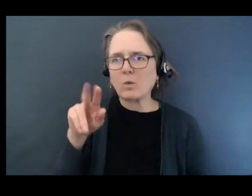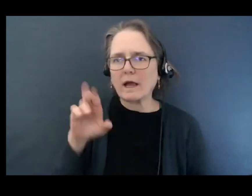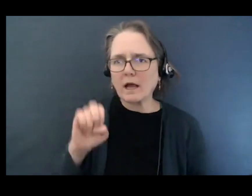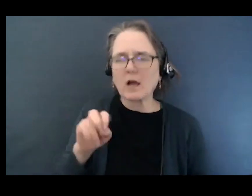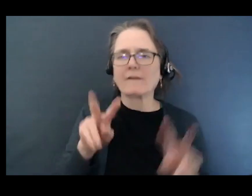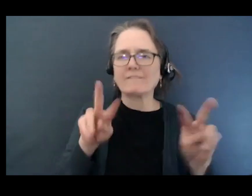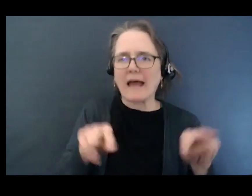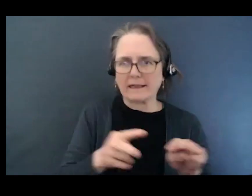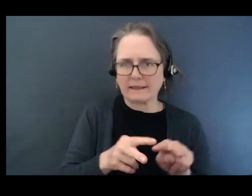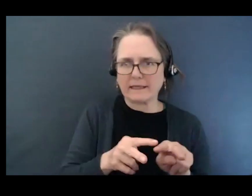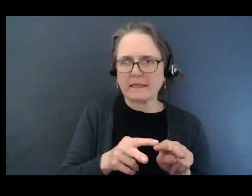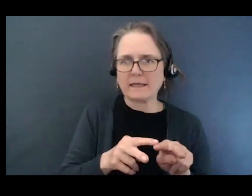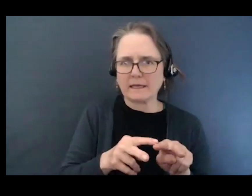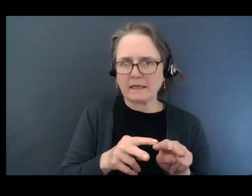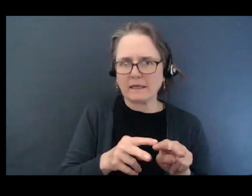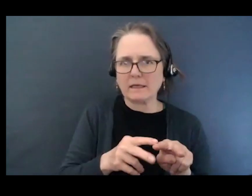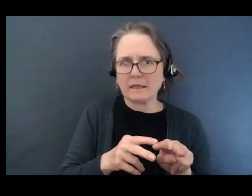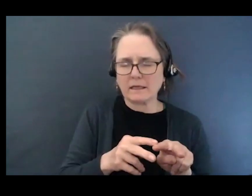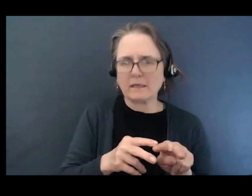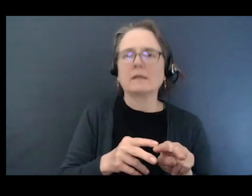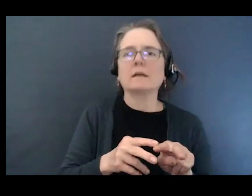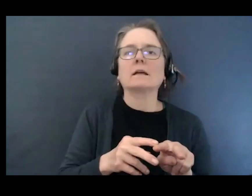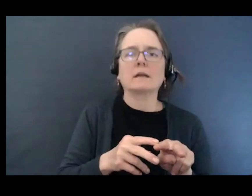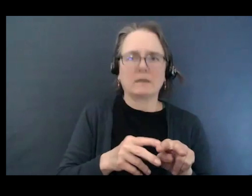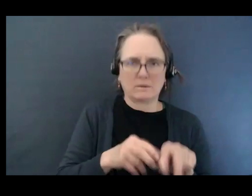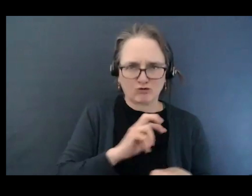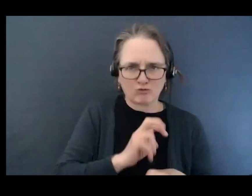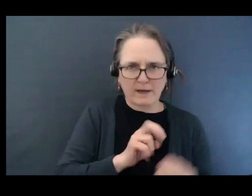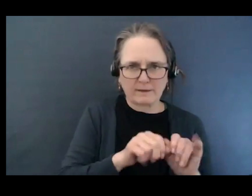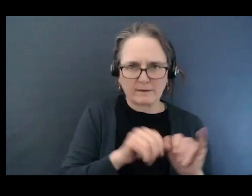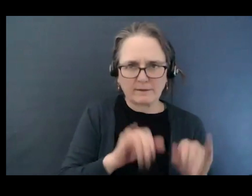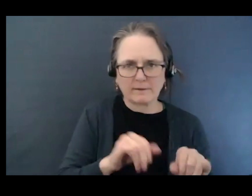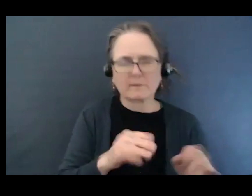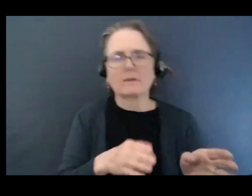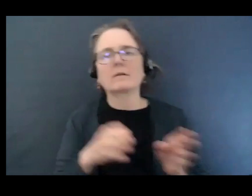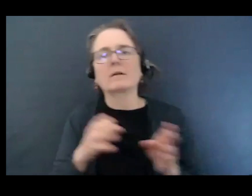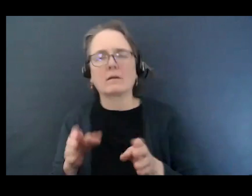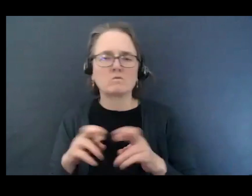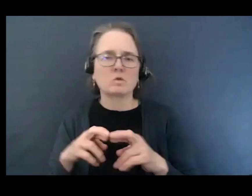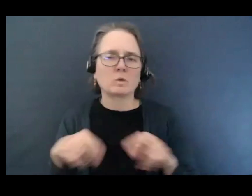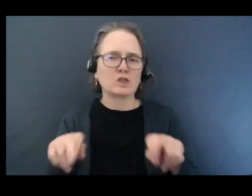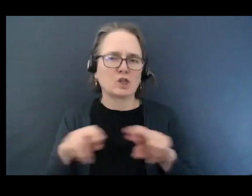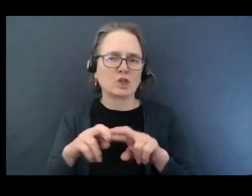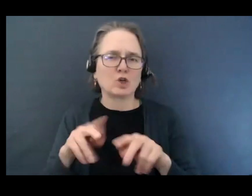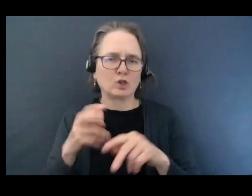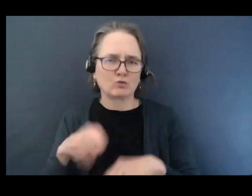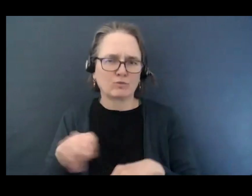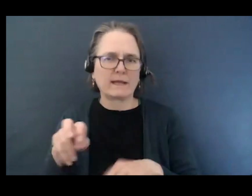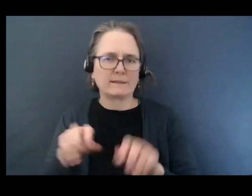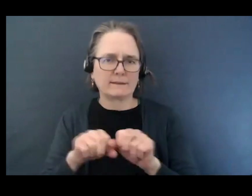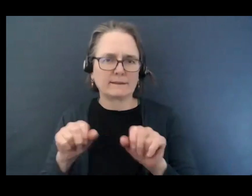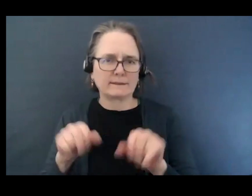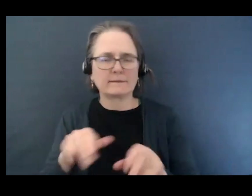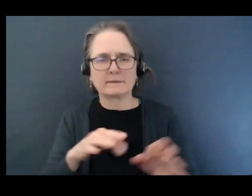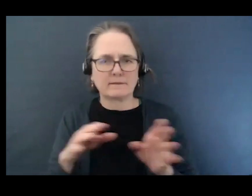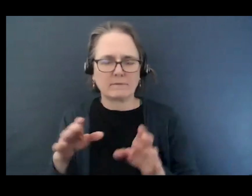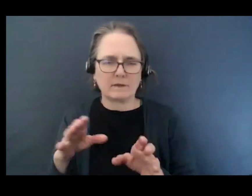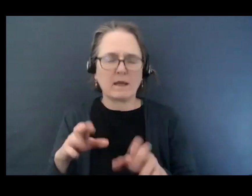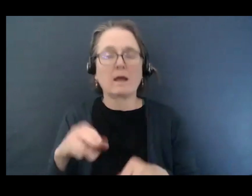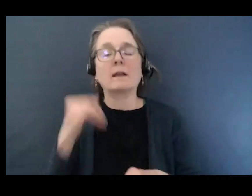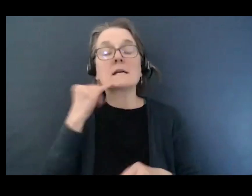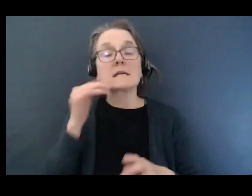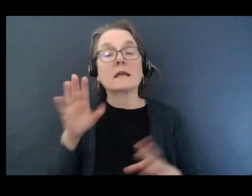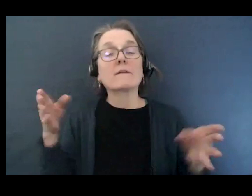the Transit Center. And you can do so much if you move